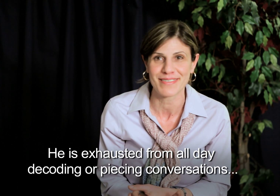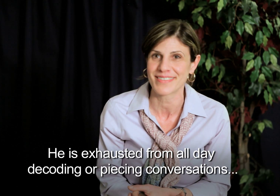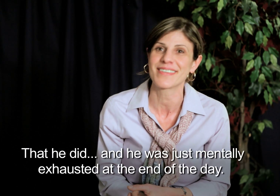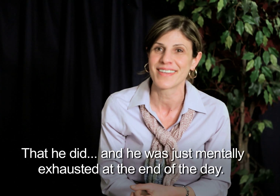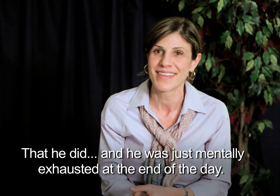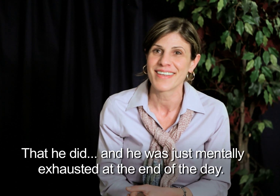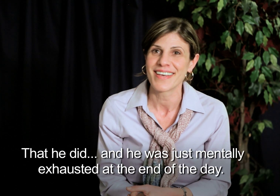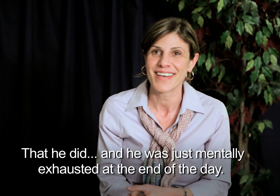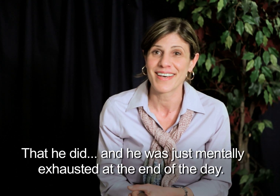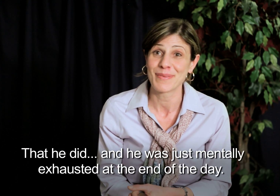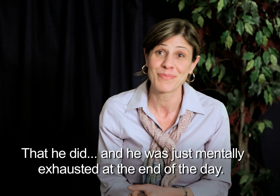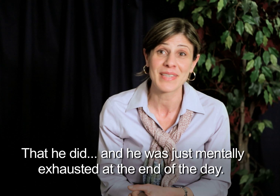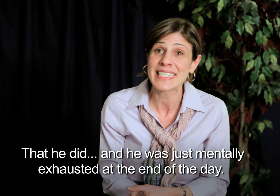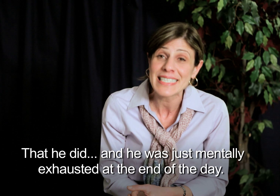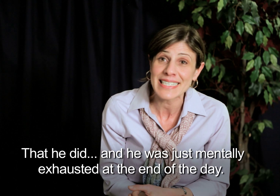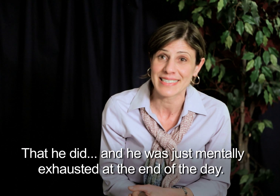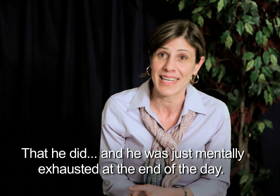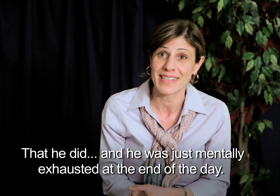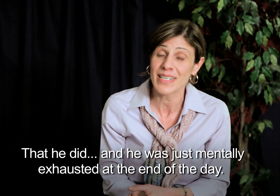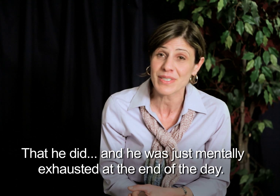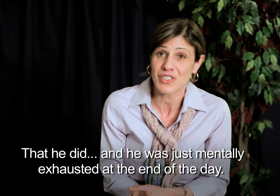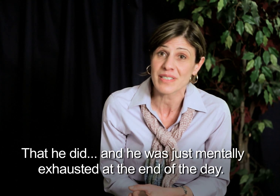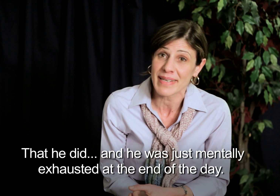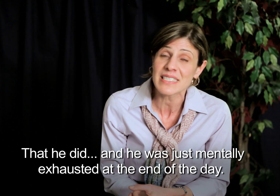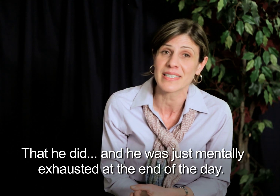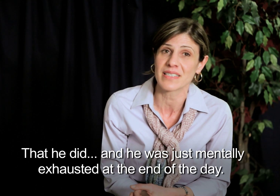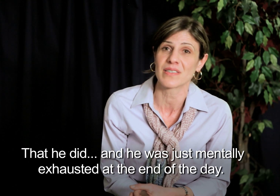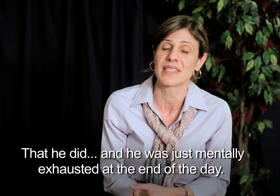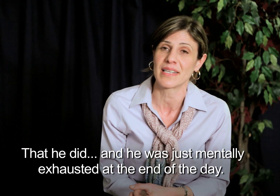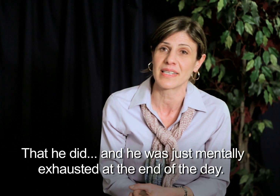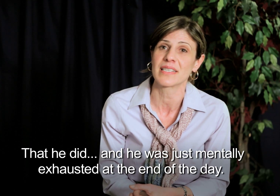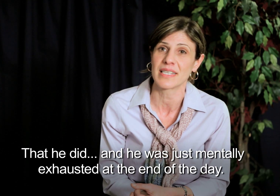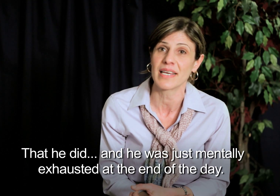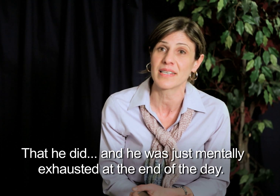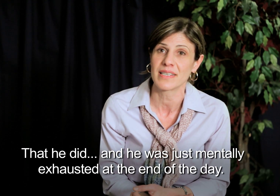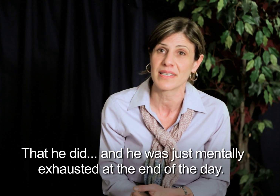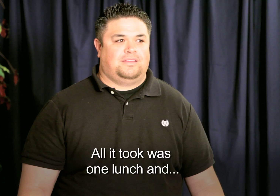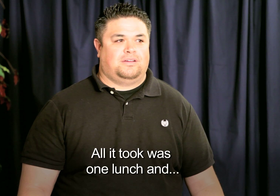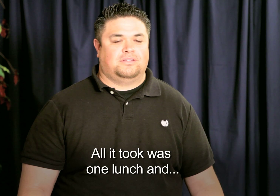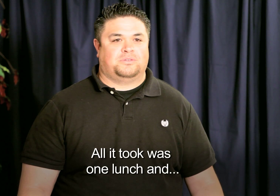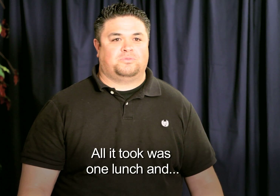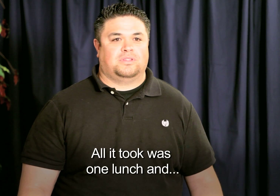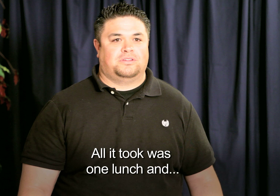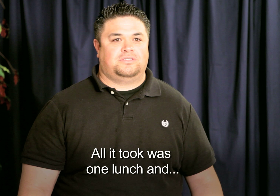that he did. And he was just mentally exhausted at the end of the day. All it took was one lunch.